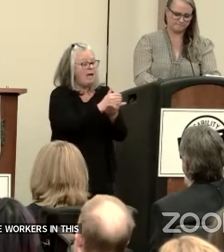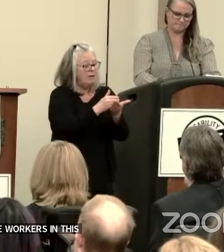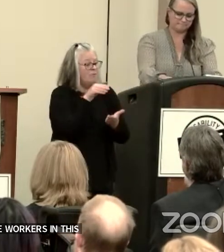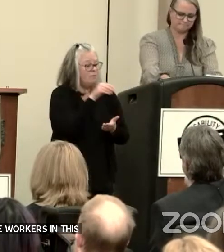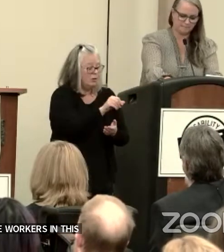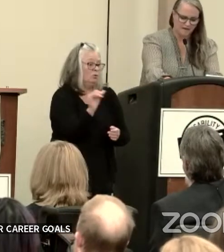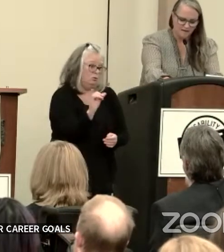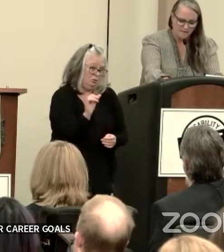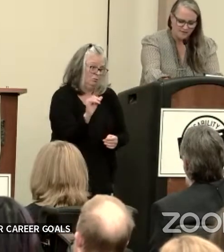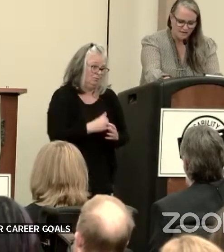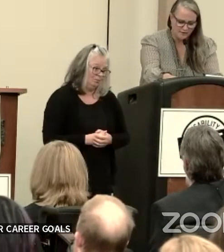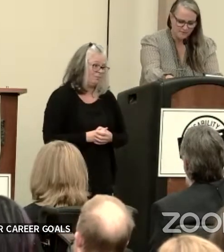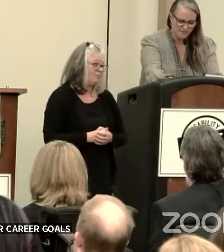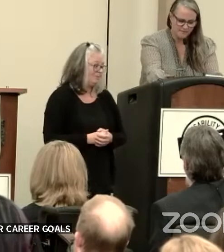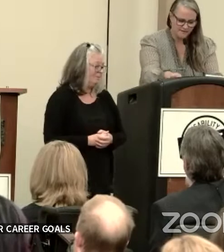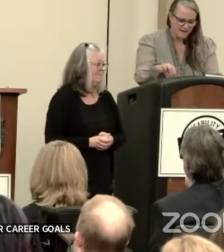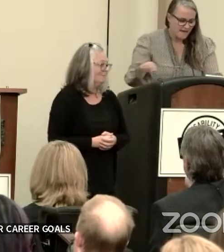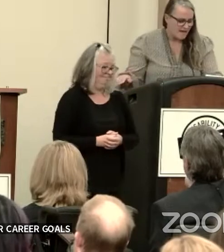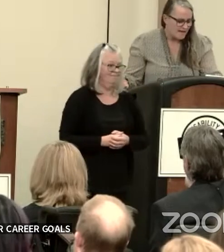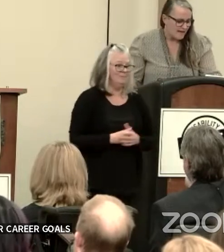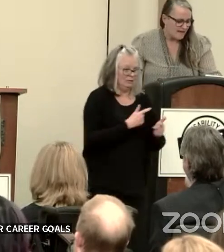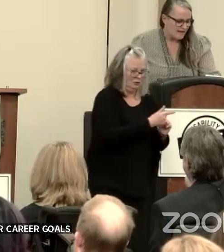it. Thank you.